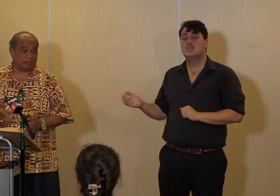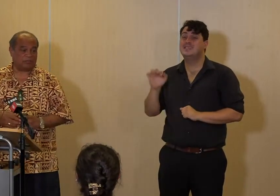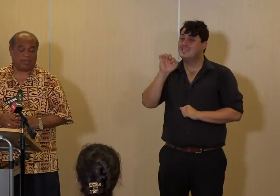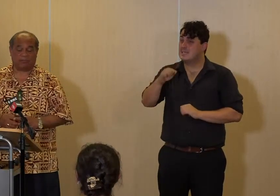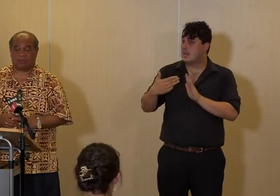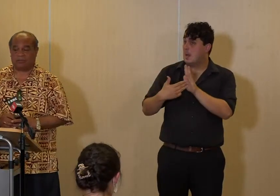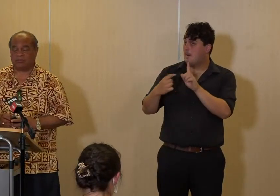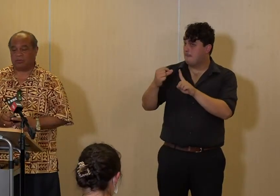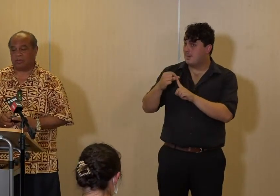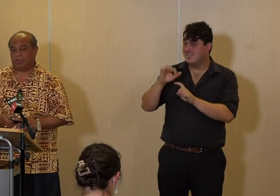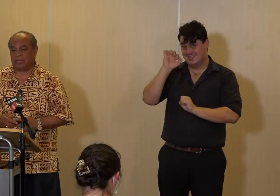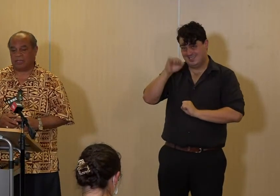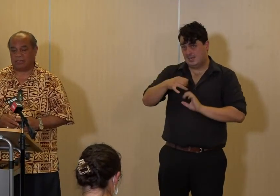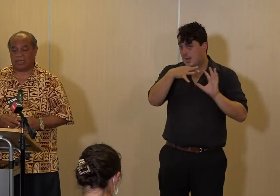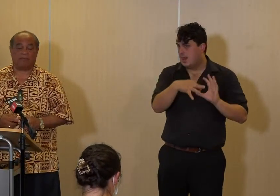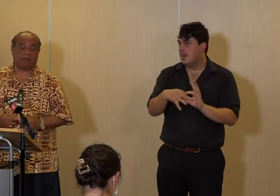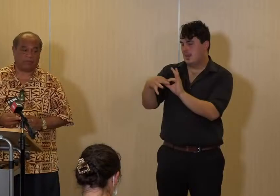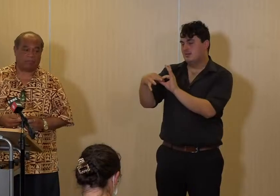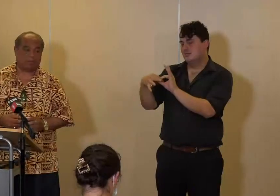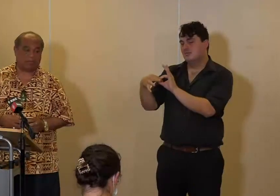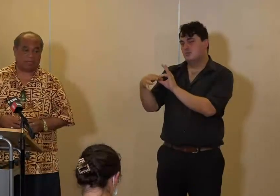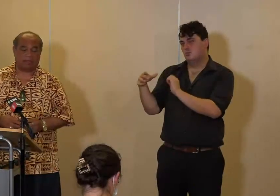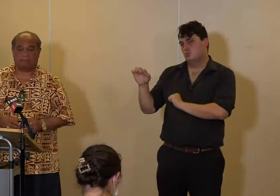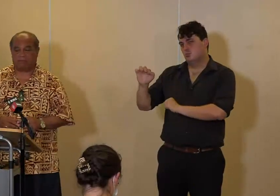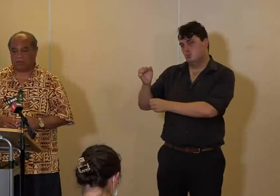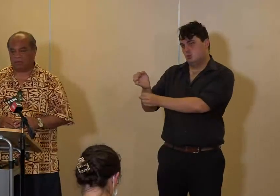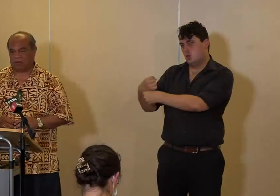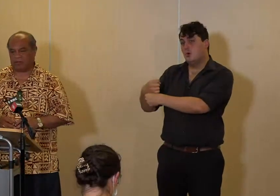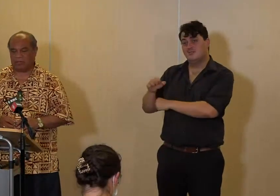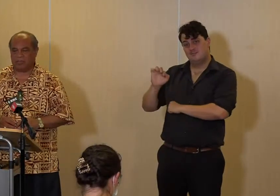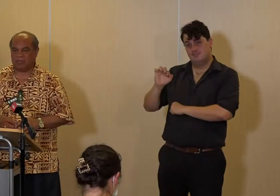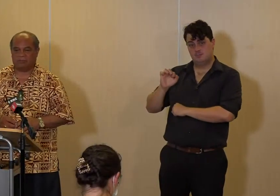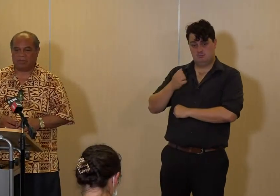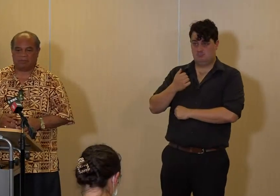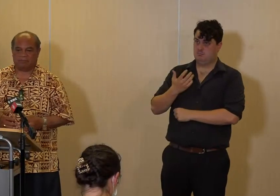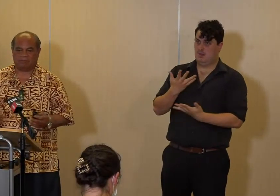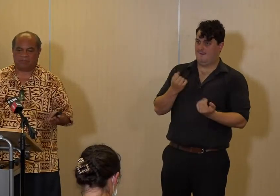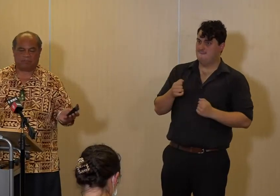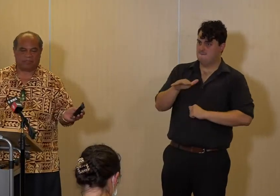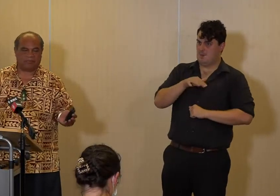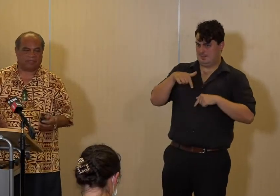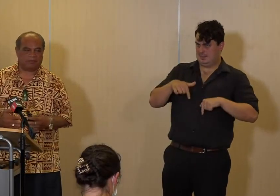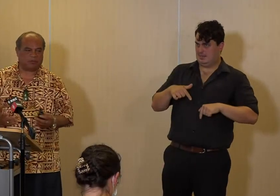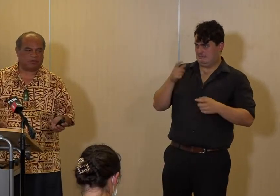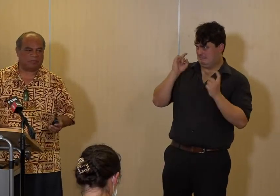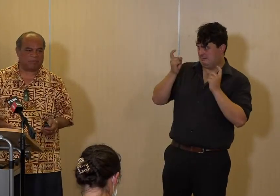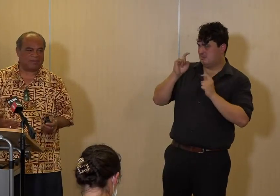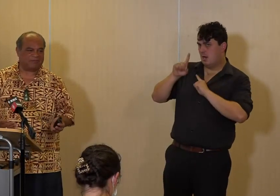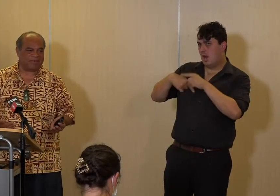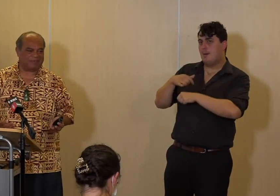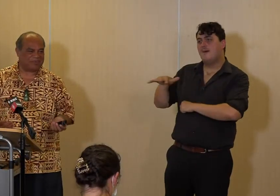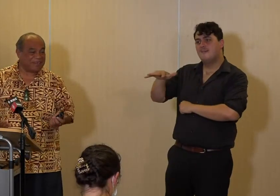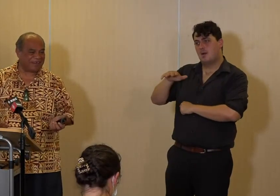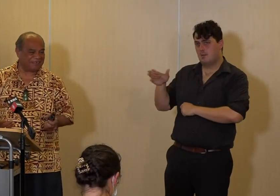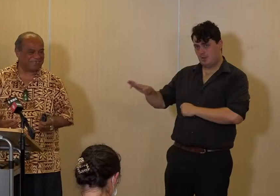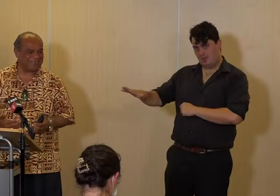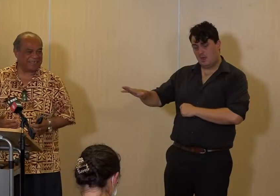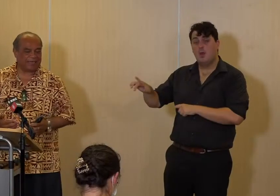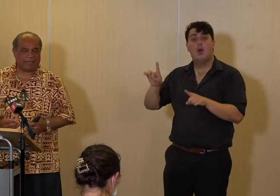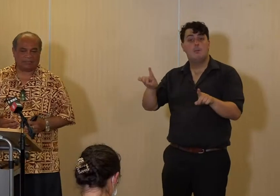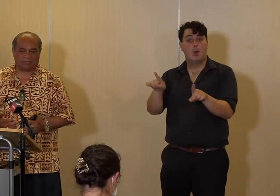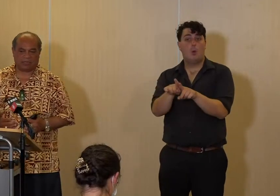linkages back to Tonga, and they've got family there, very worried. But the Pacific and Tonga are part of our